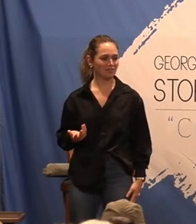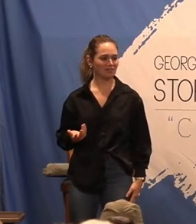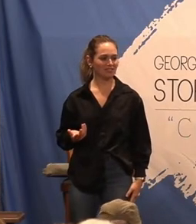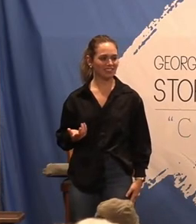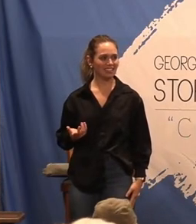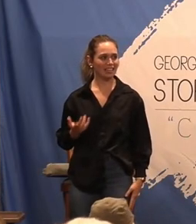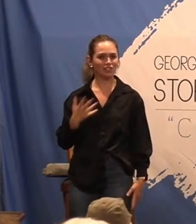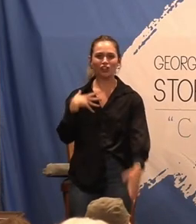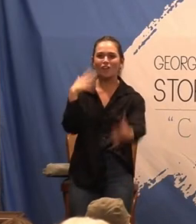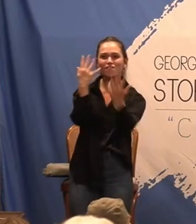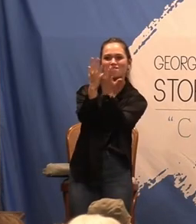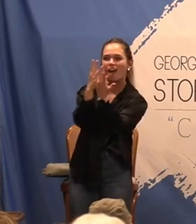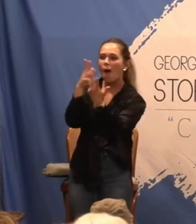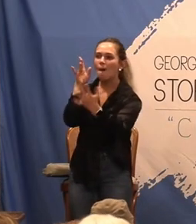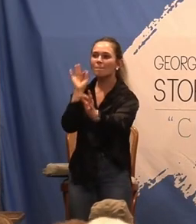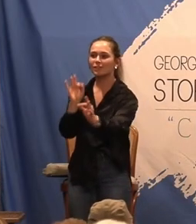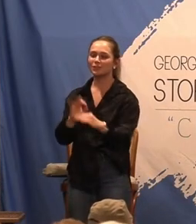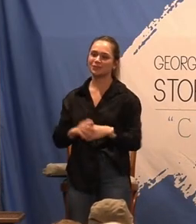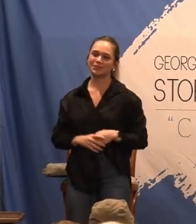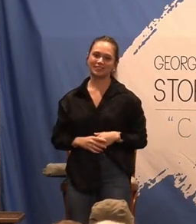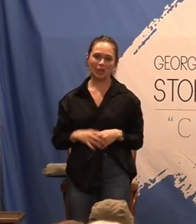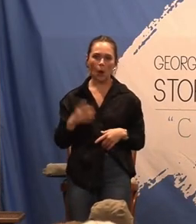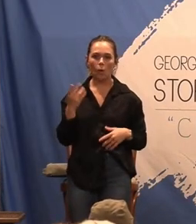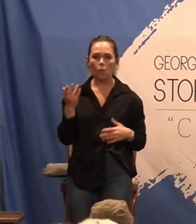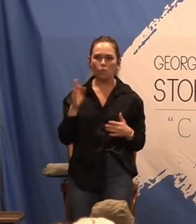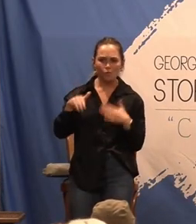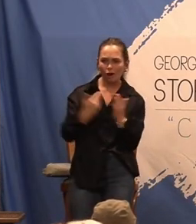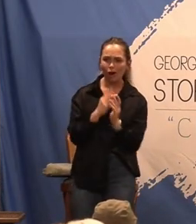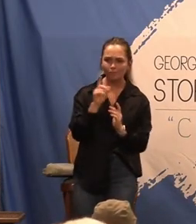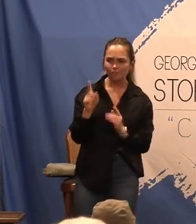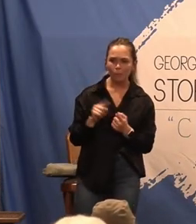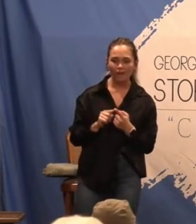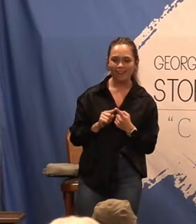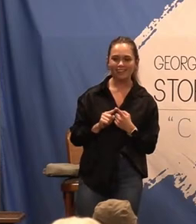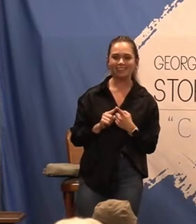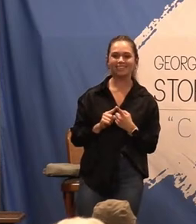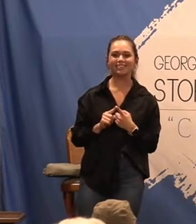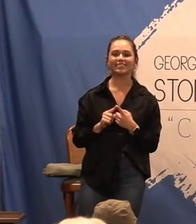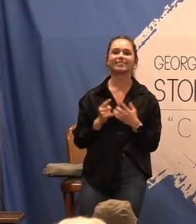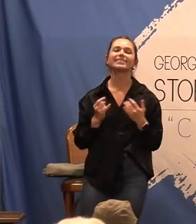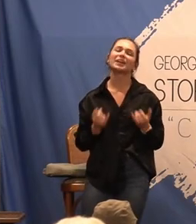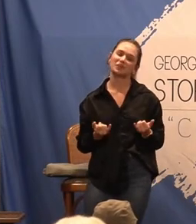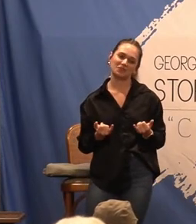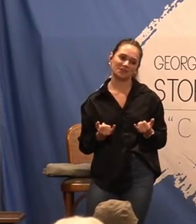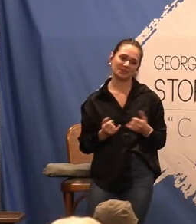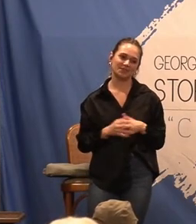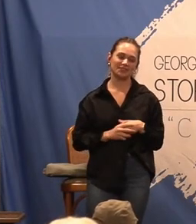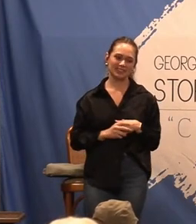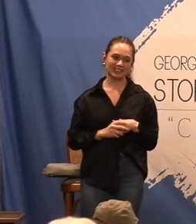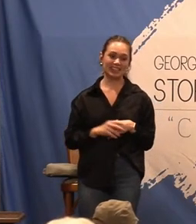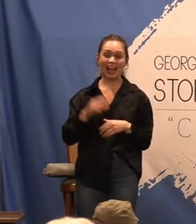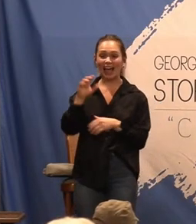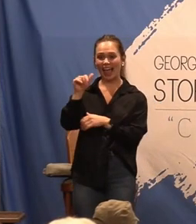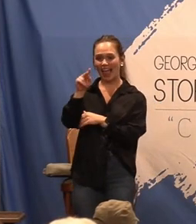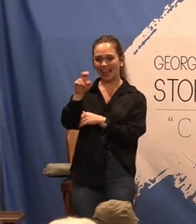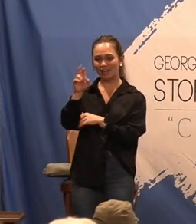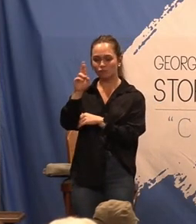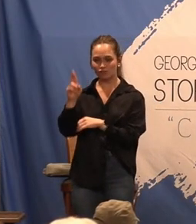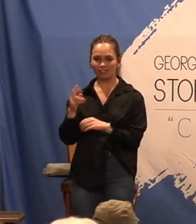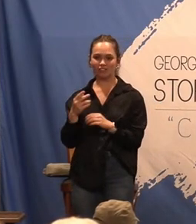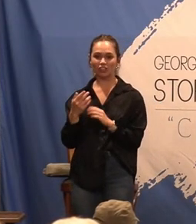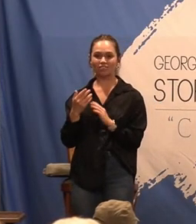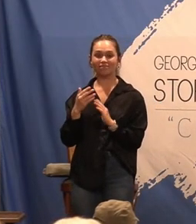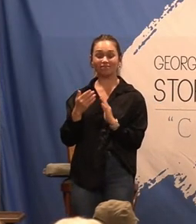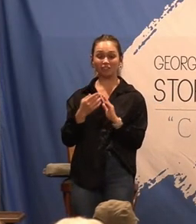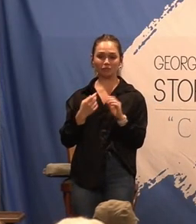She'll fit right in. When can we get her? Well, the answer is now. Ann Rutherford comes to us